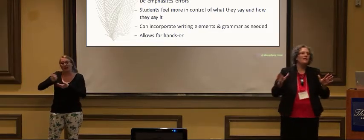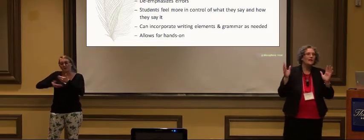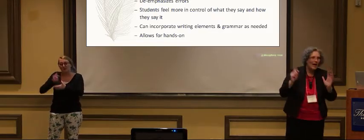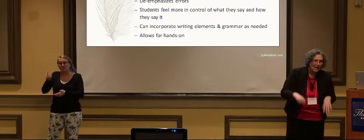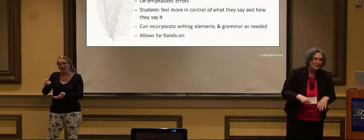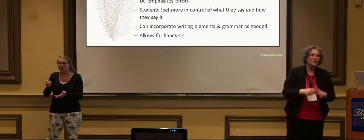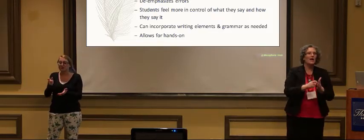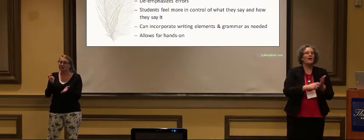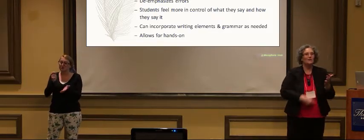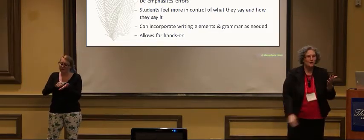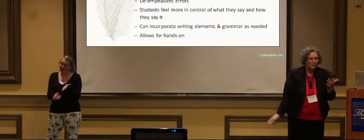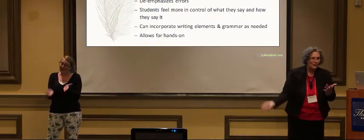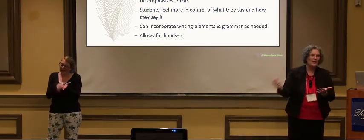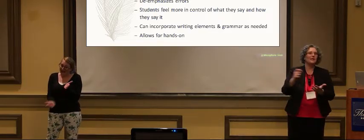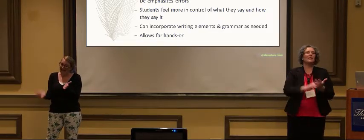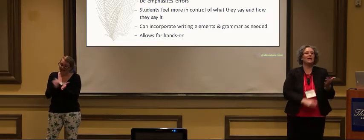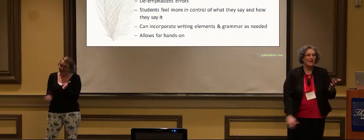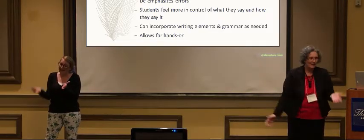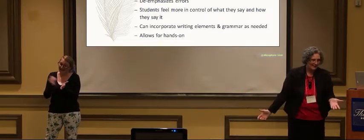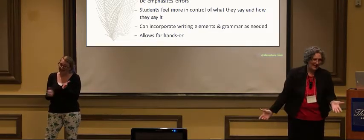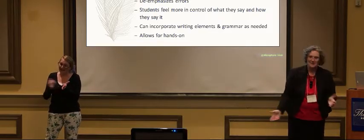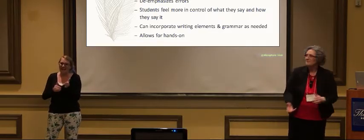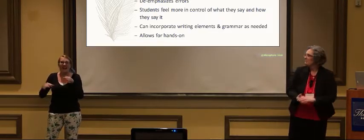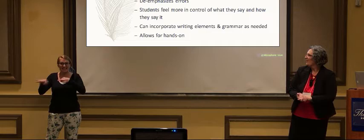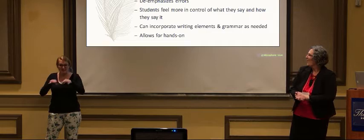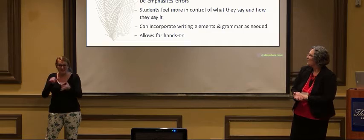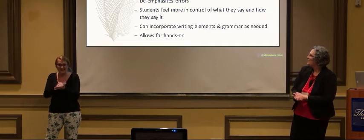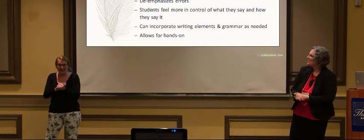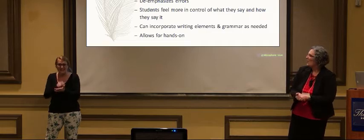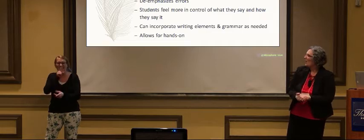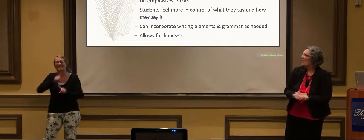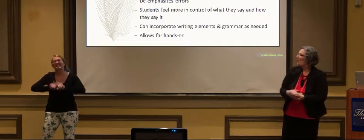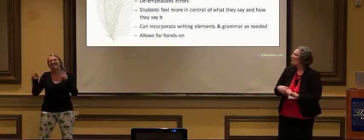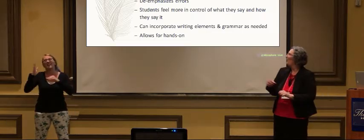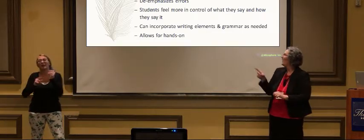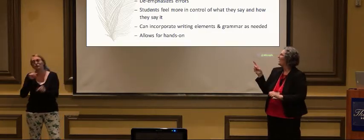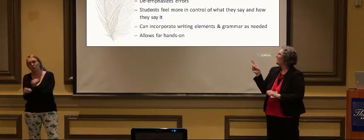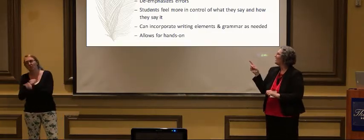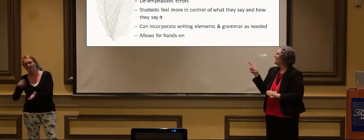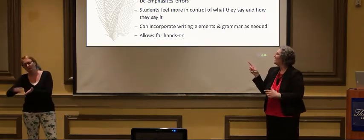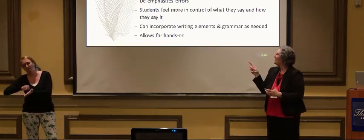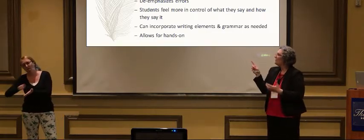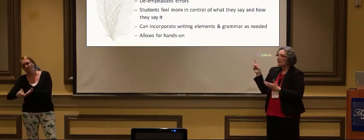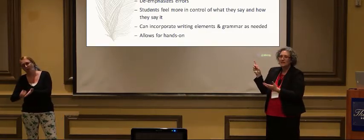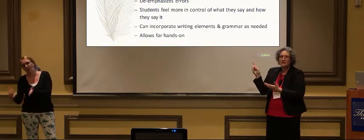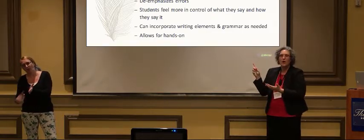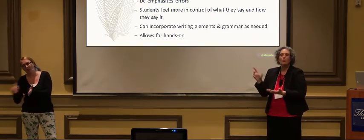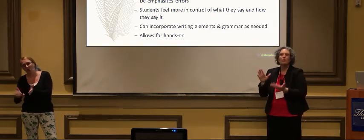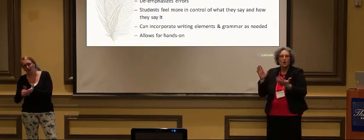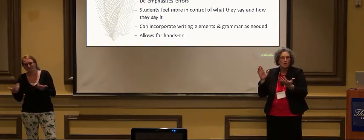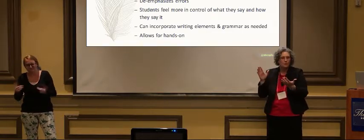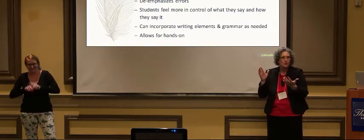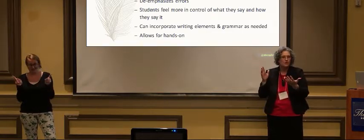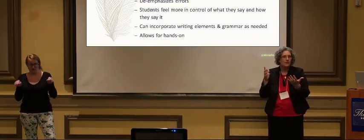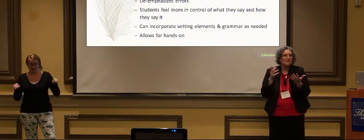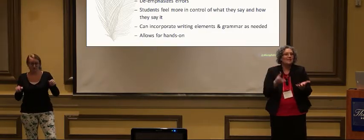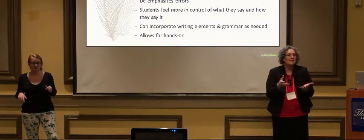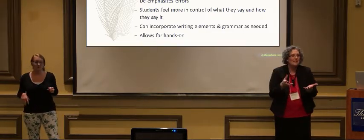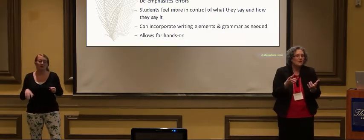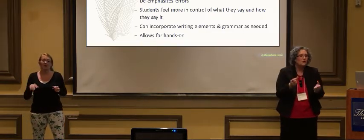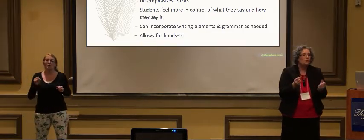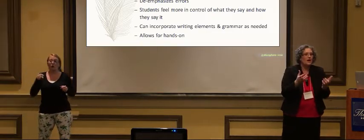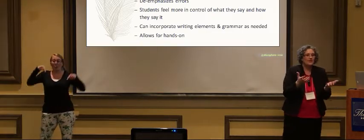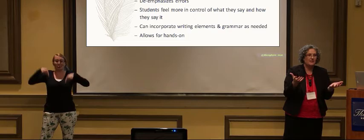different than actually having to write it again and again. And so this approach,